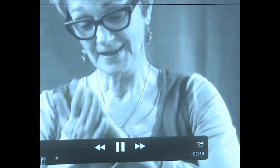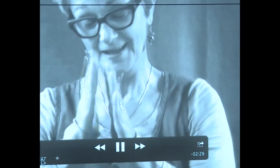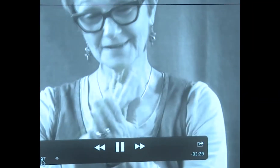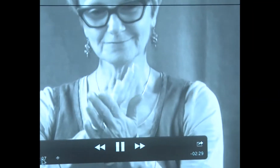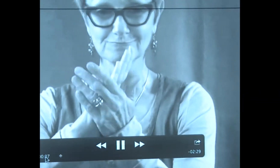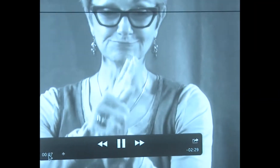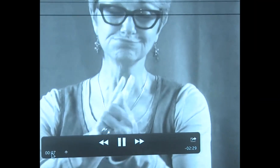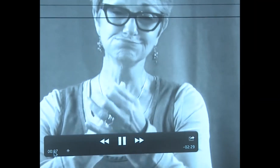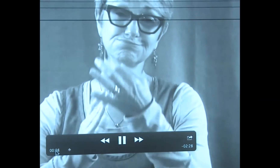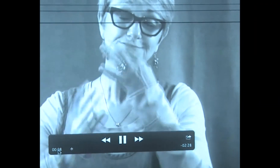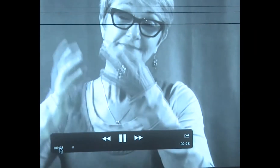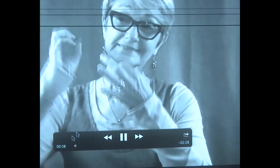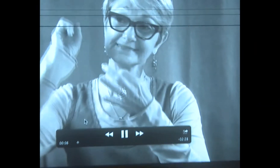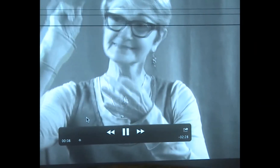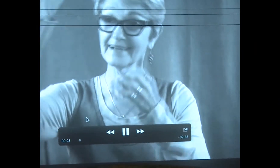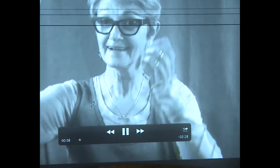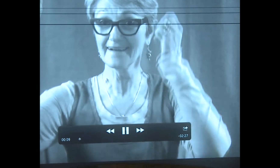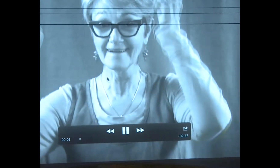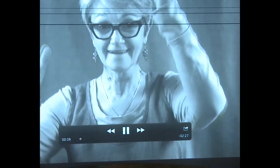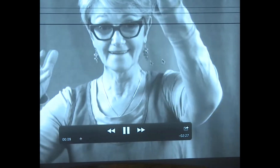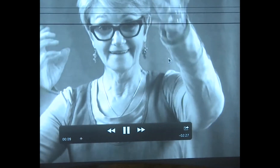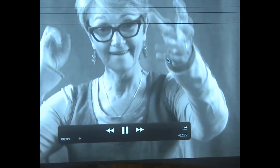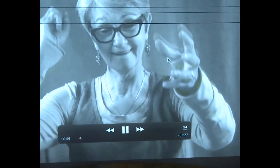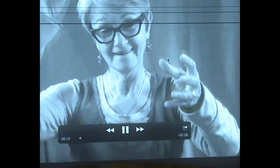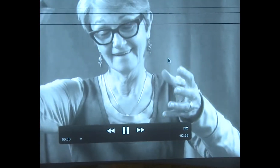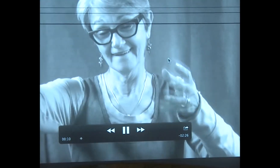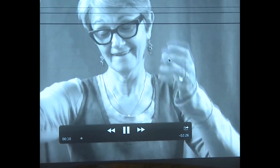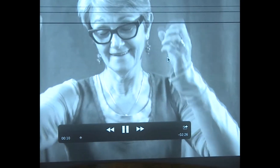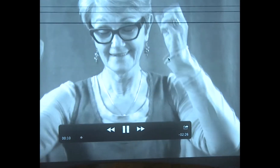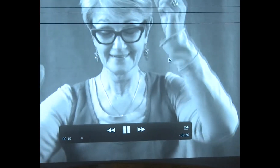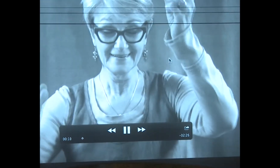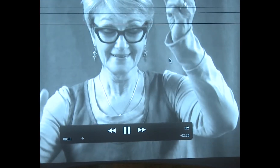When I get to be a smooth signer,